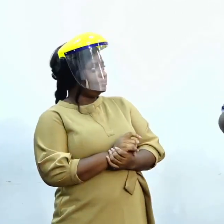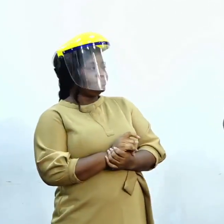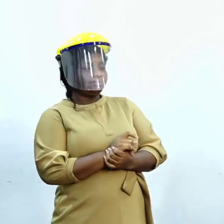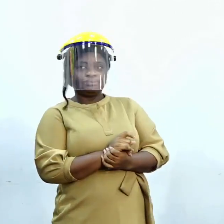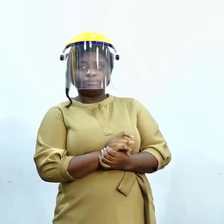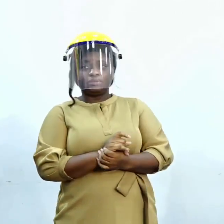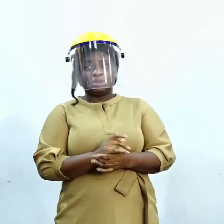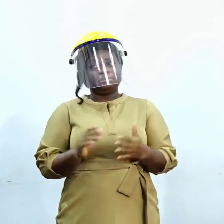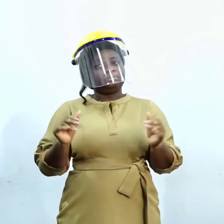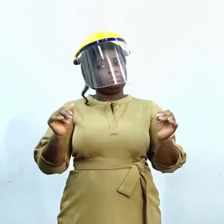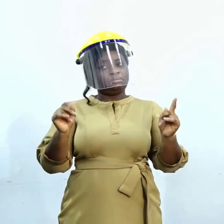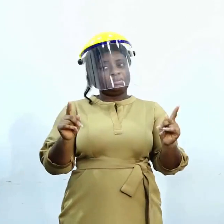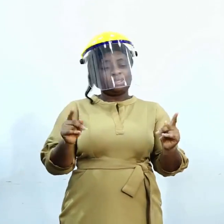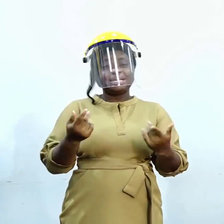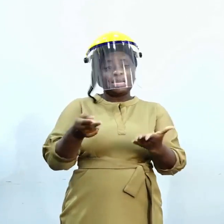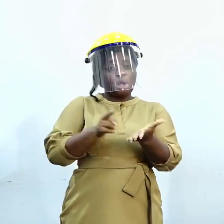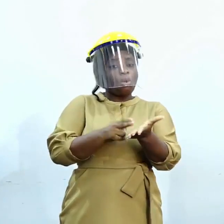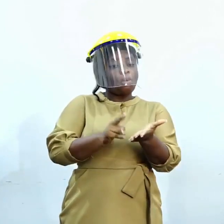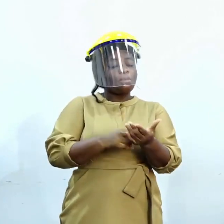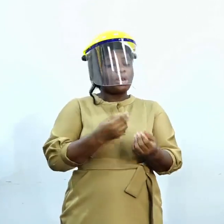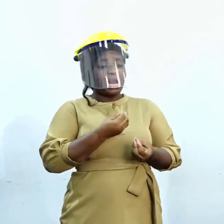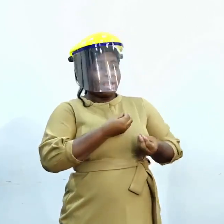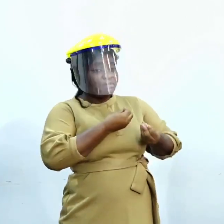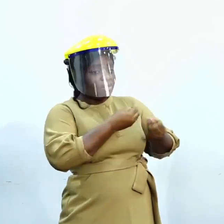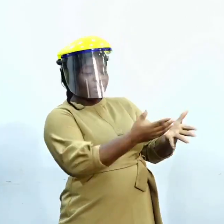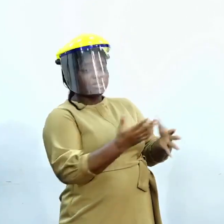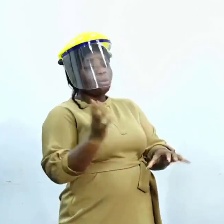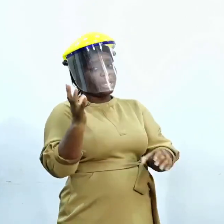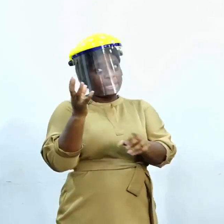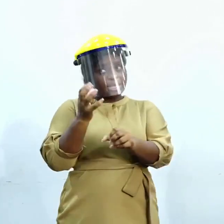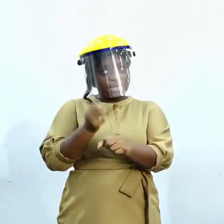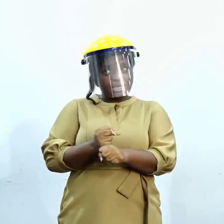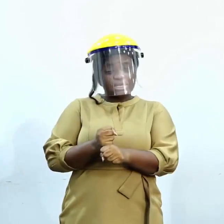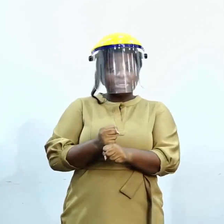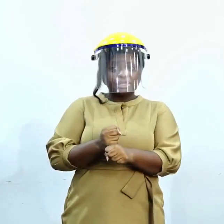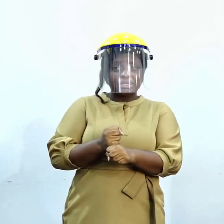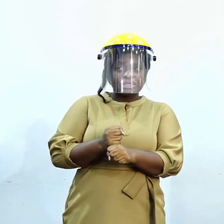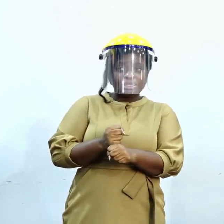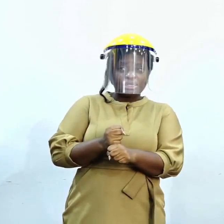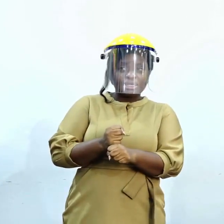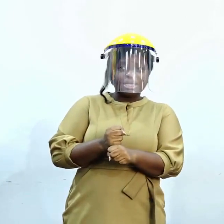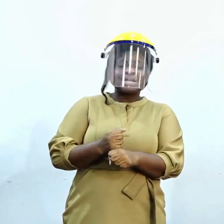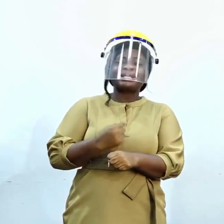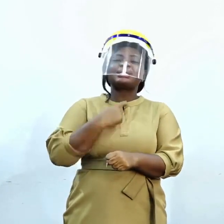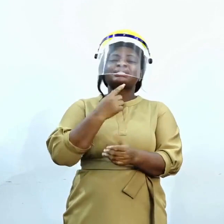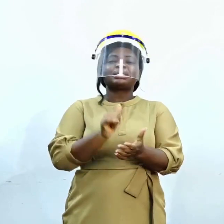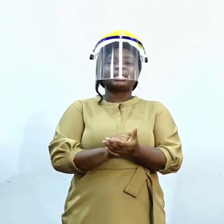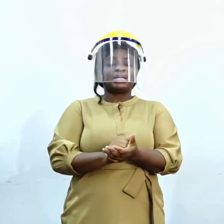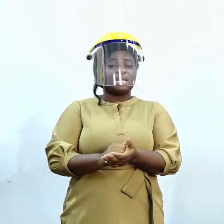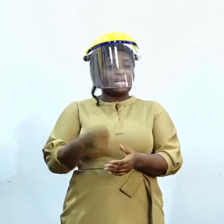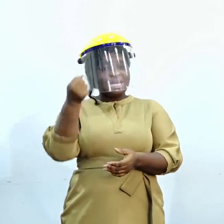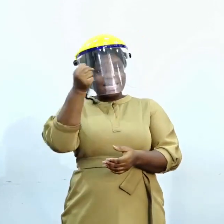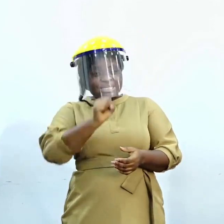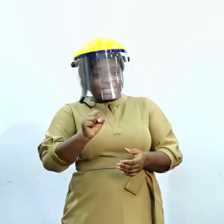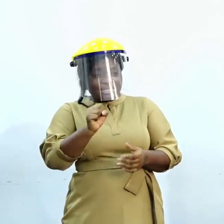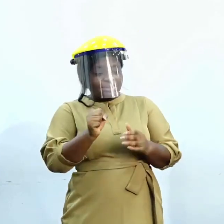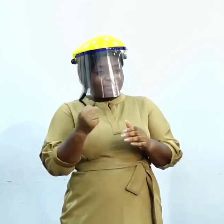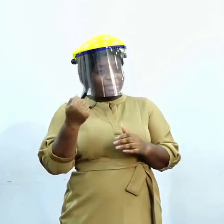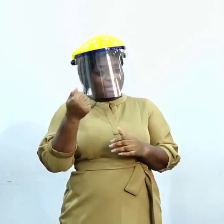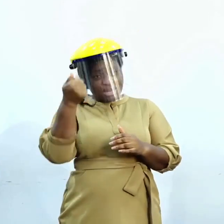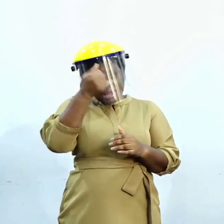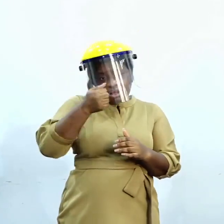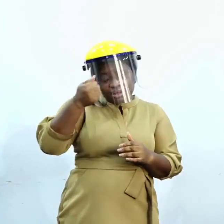Okay, so that's the report that we get in from other places. The South African variant specifically. I want to